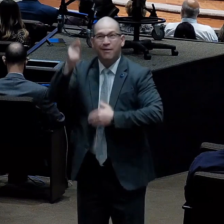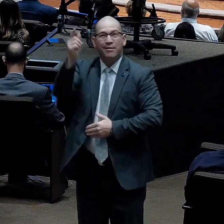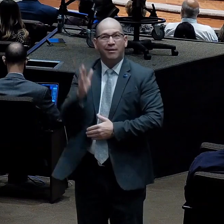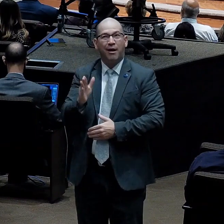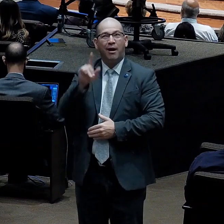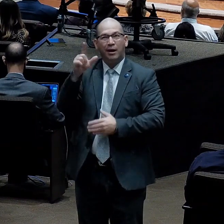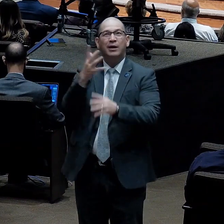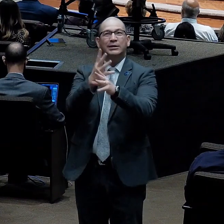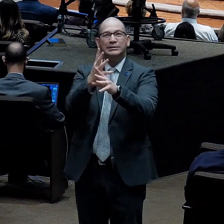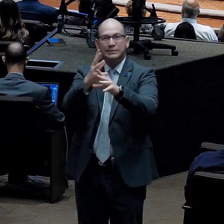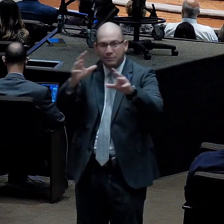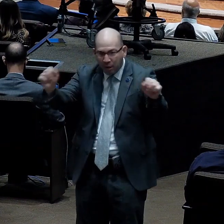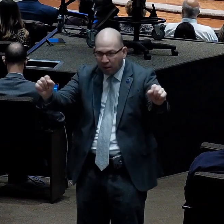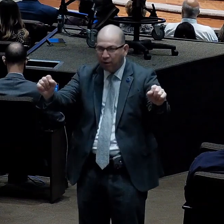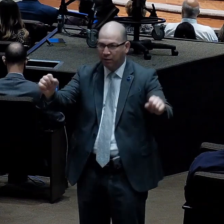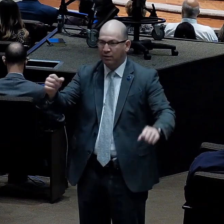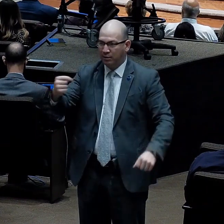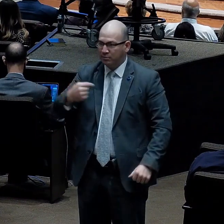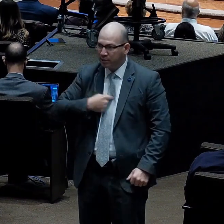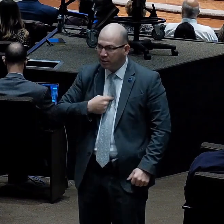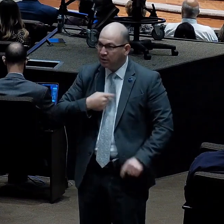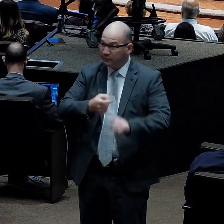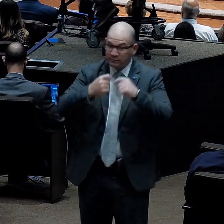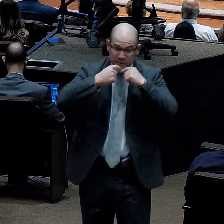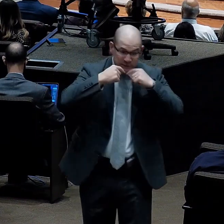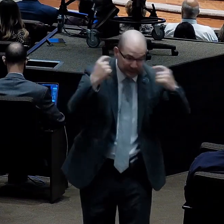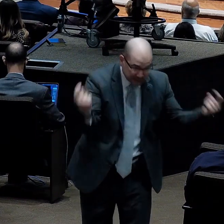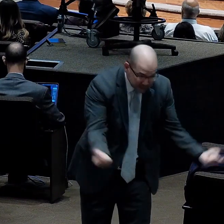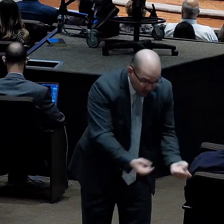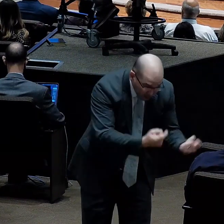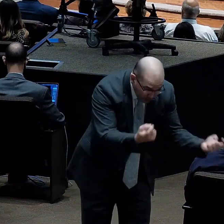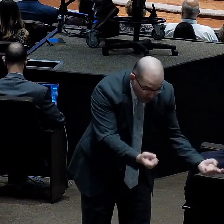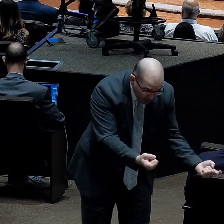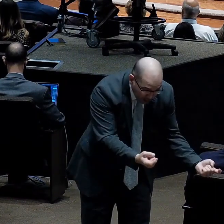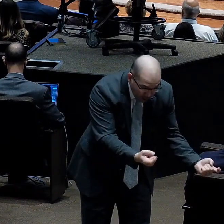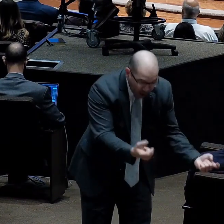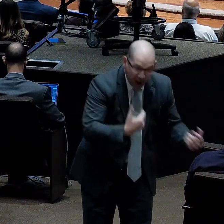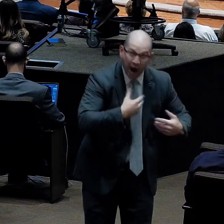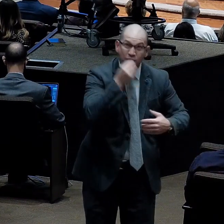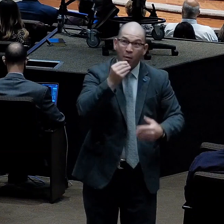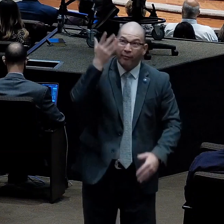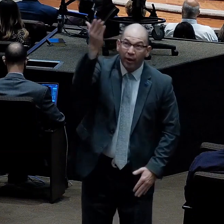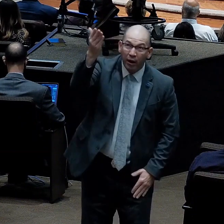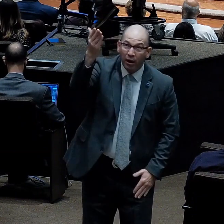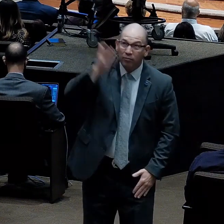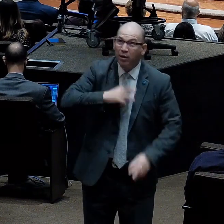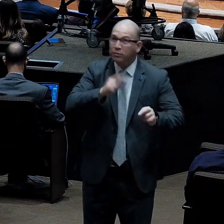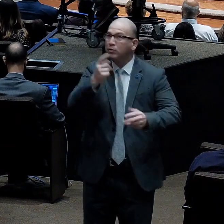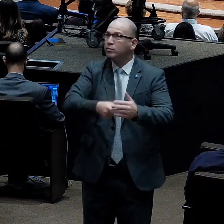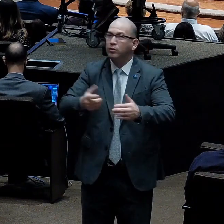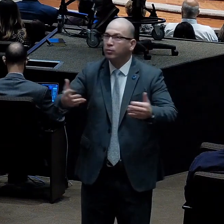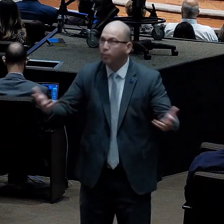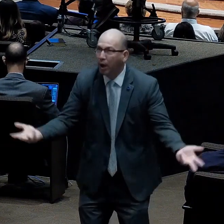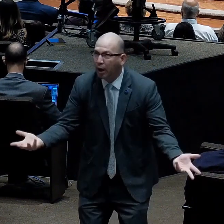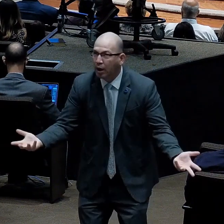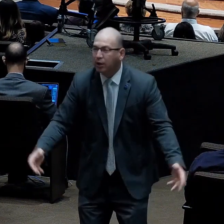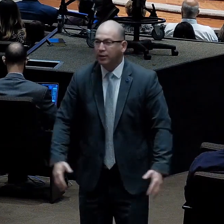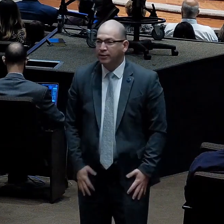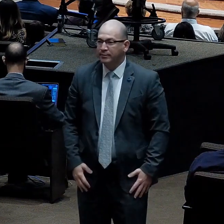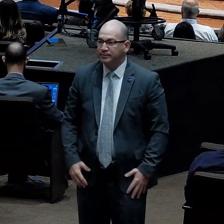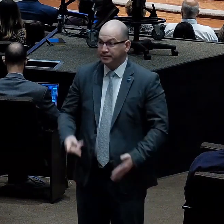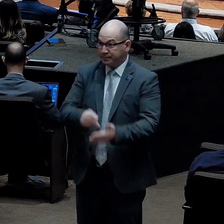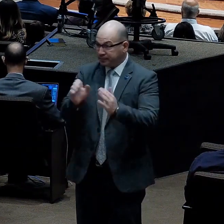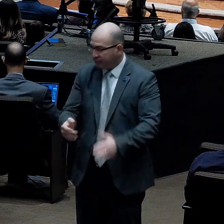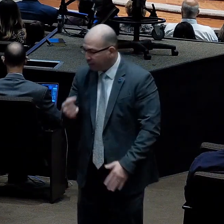out of the slavery of sin and that he's taking you to a home in heaven? So what should our response be? And the psalmist said, what